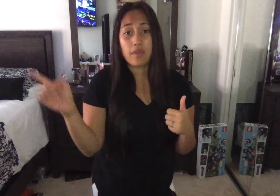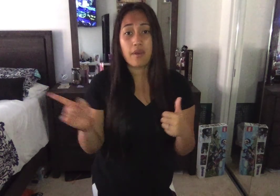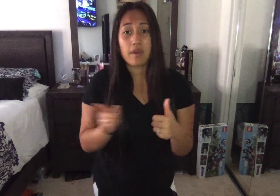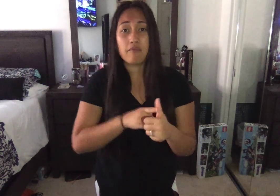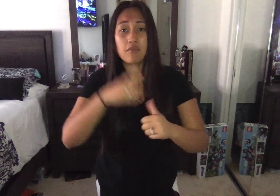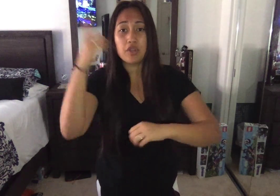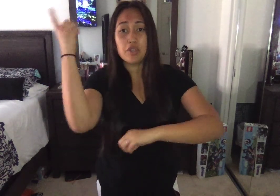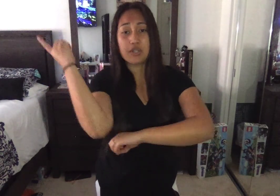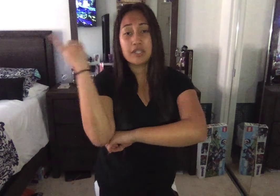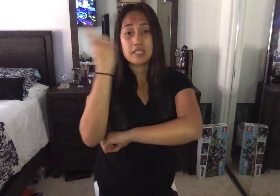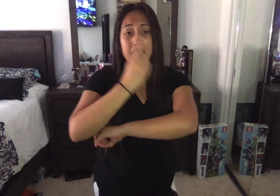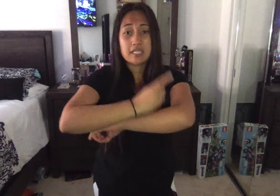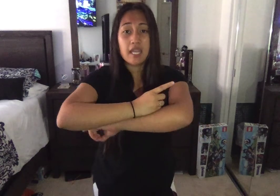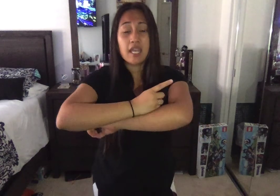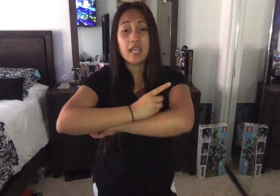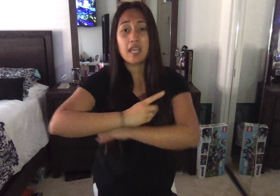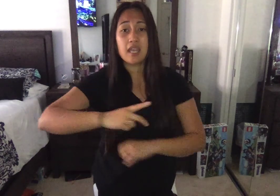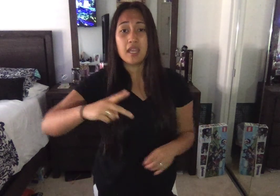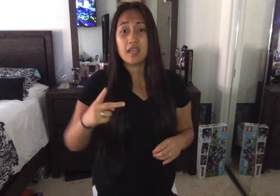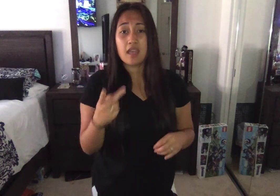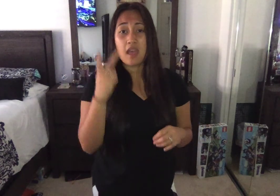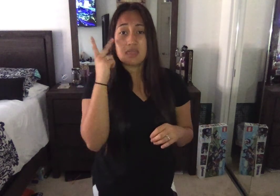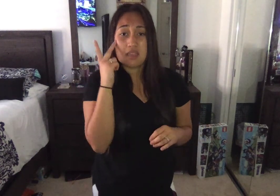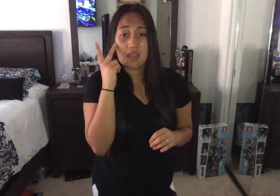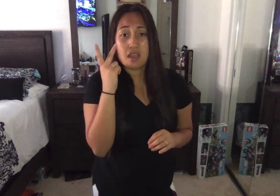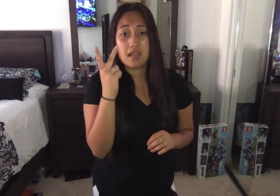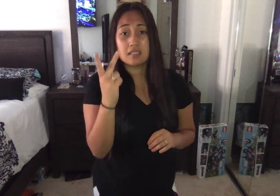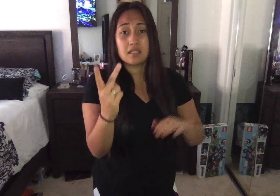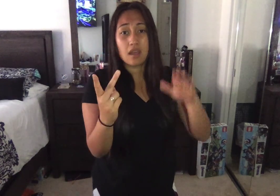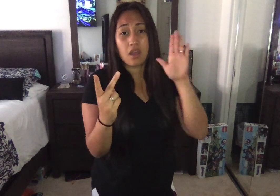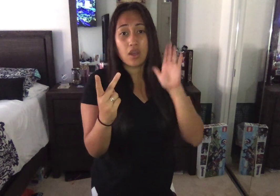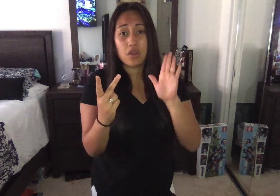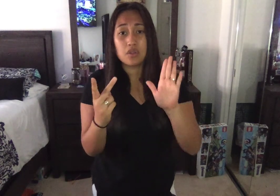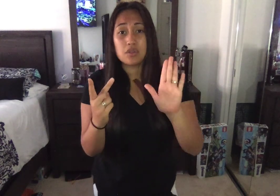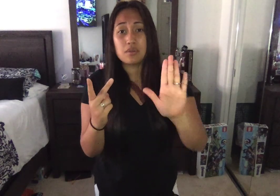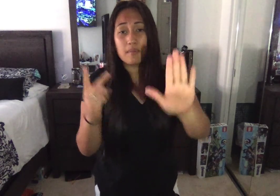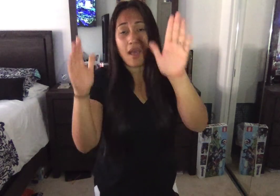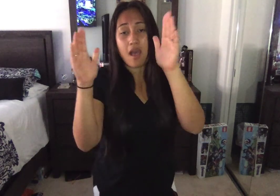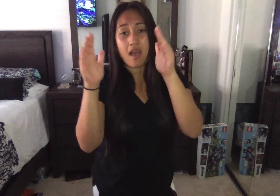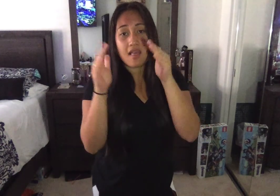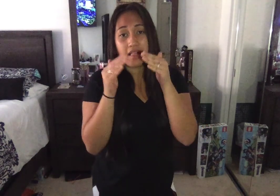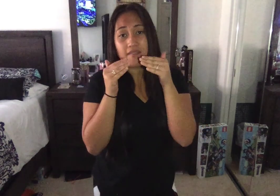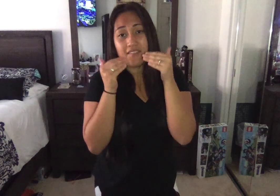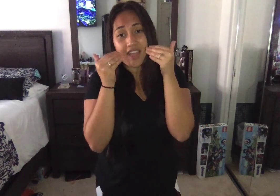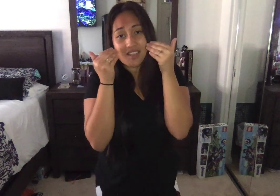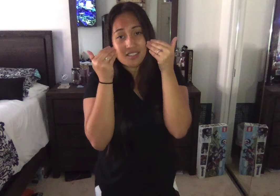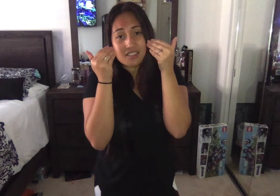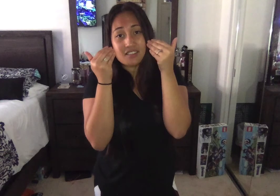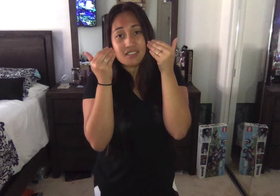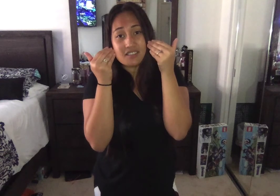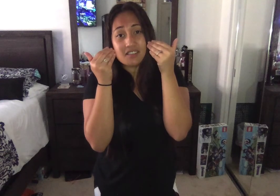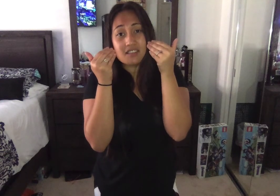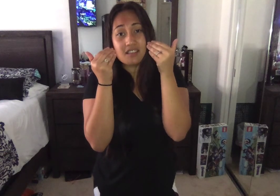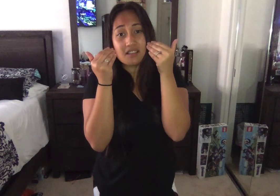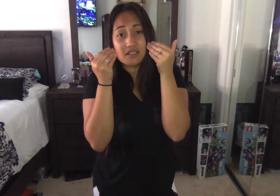first day that I saw your smiling face Honey,